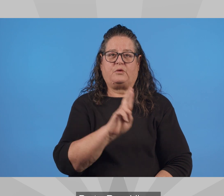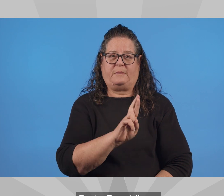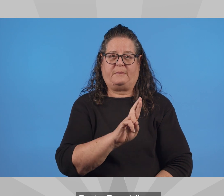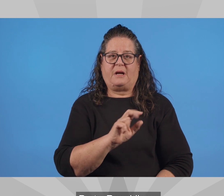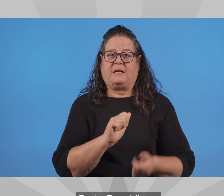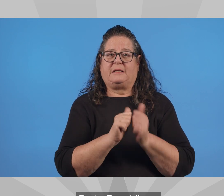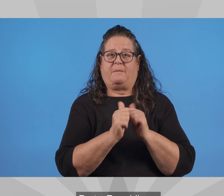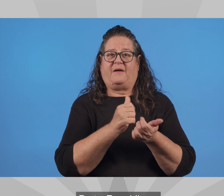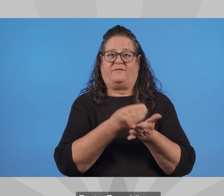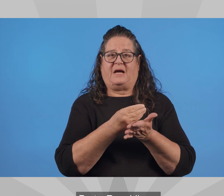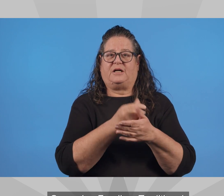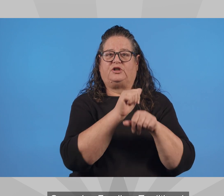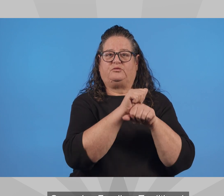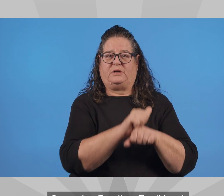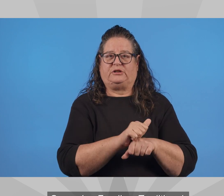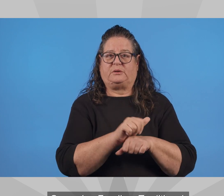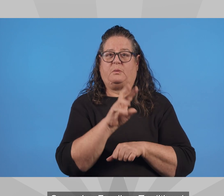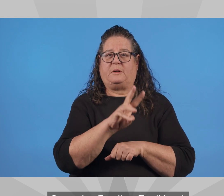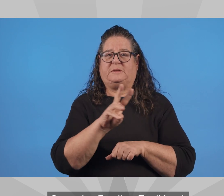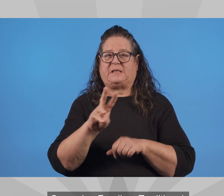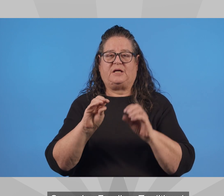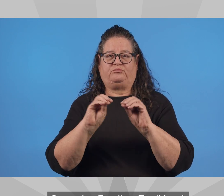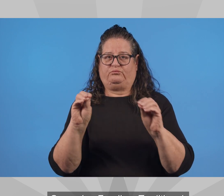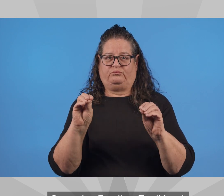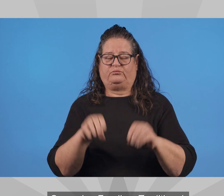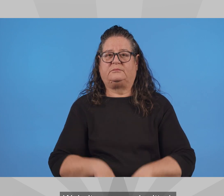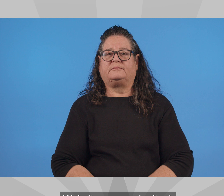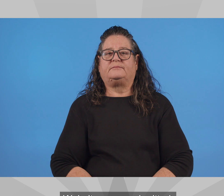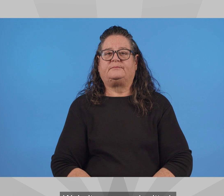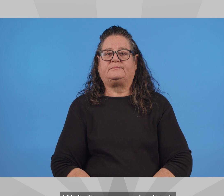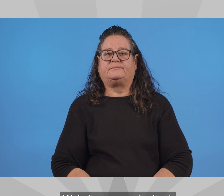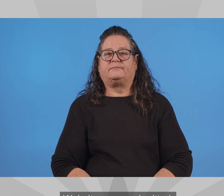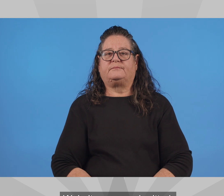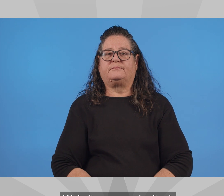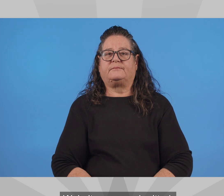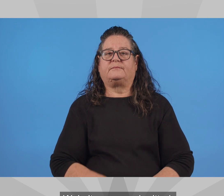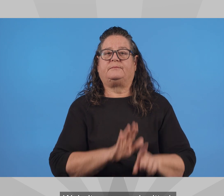Party Republican. Campaign funding traditional. Website none submitted.